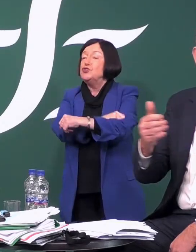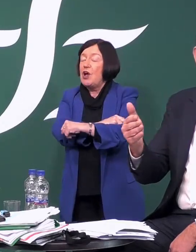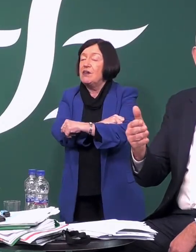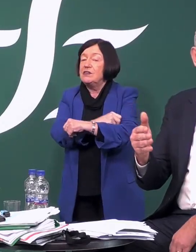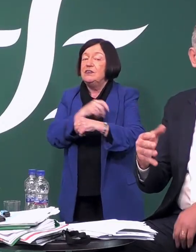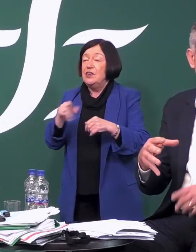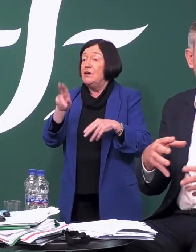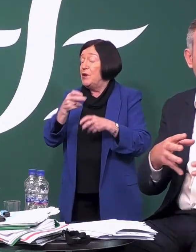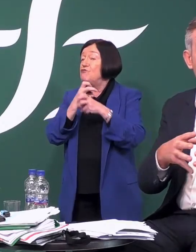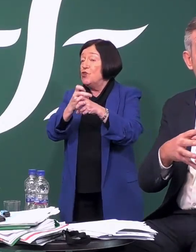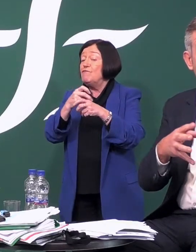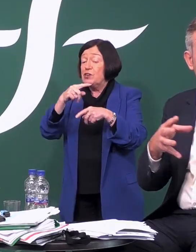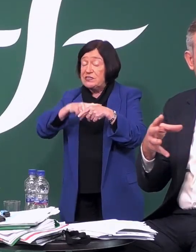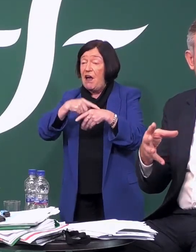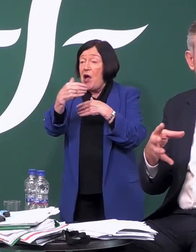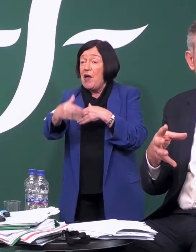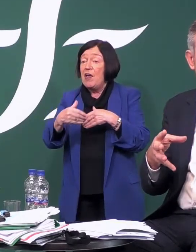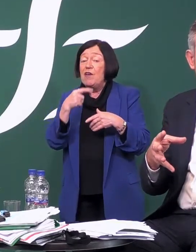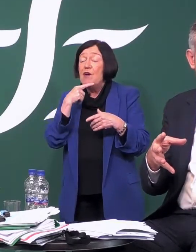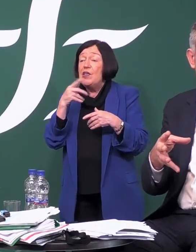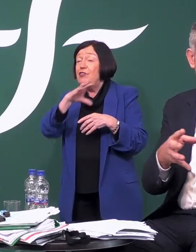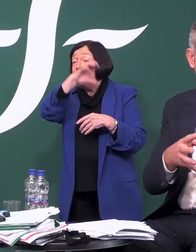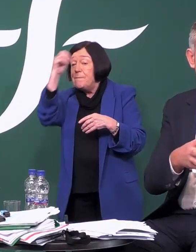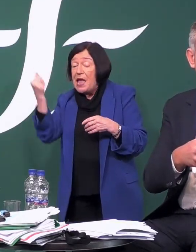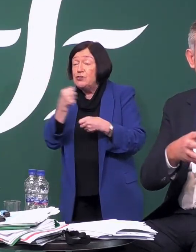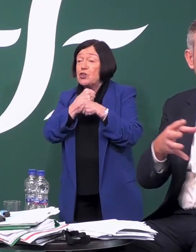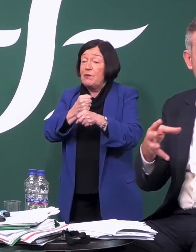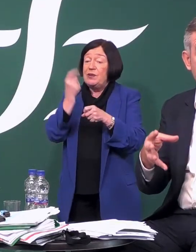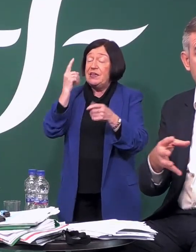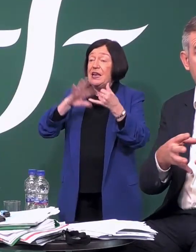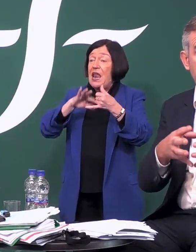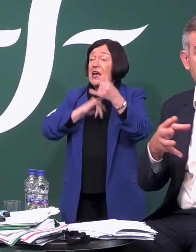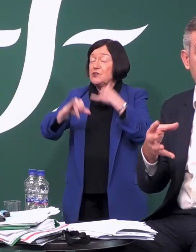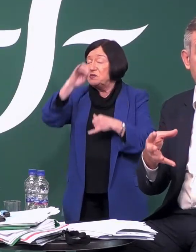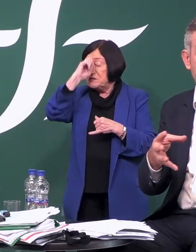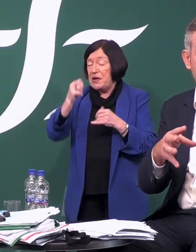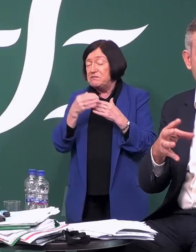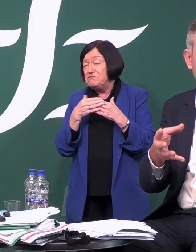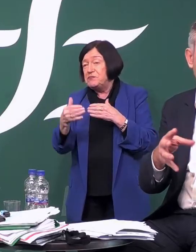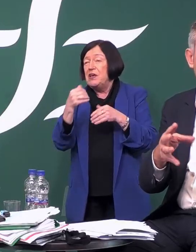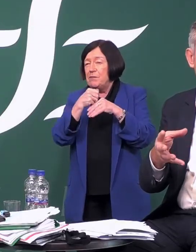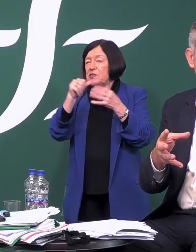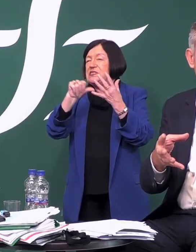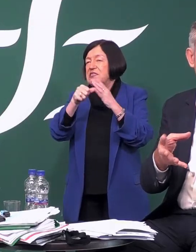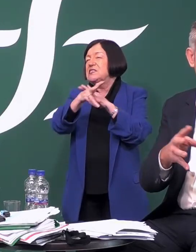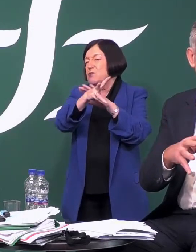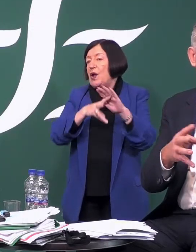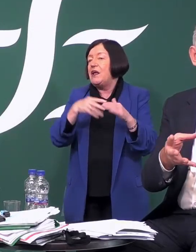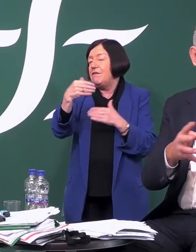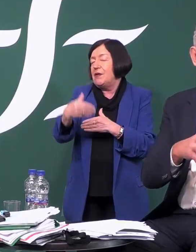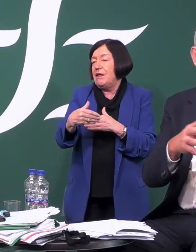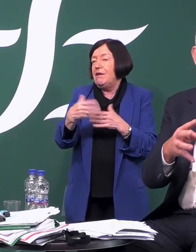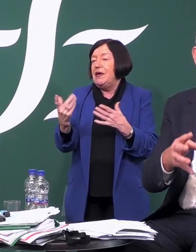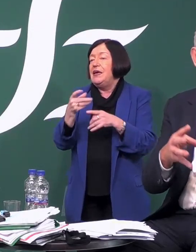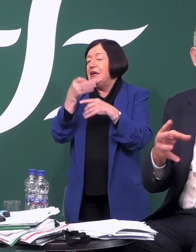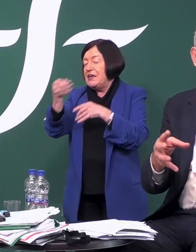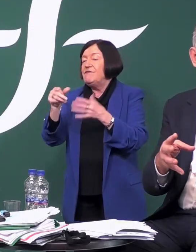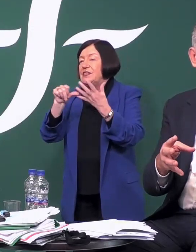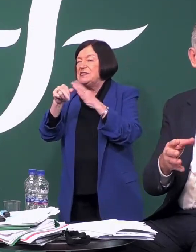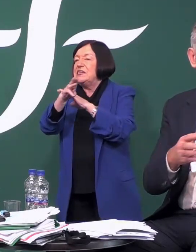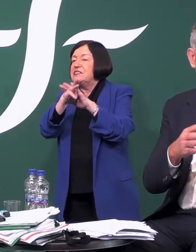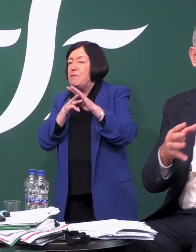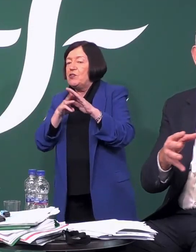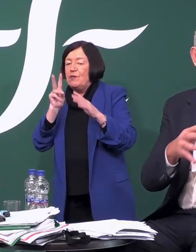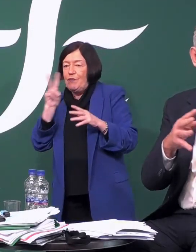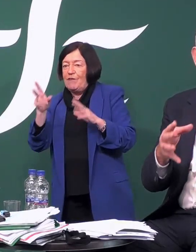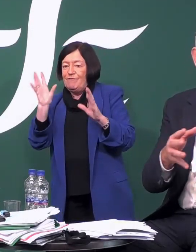you know, it will run for a period. But in terms of if you like, the major campaign we did last year, we'd expect it to run over about a 6 week period, given the 6 month profile that we've